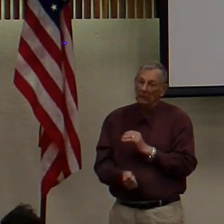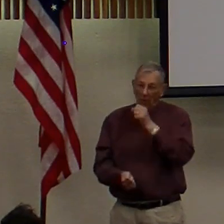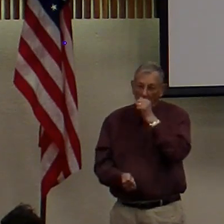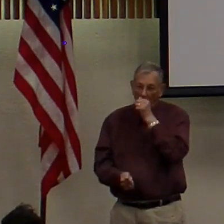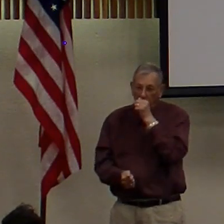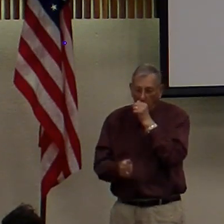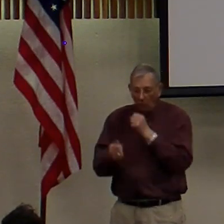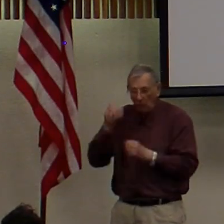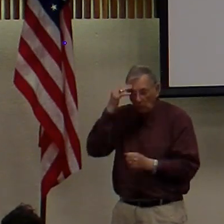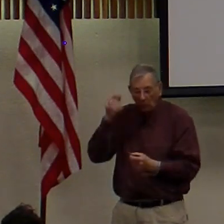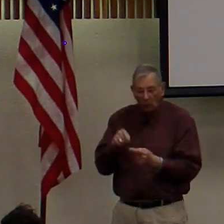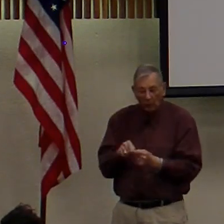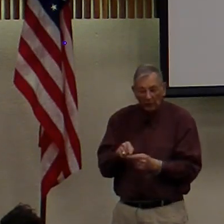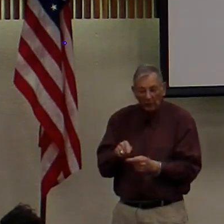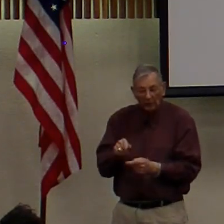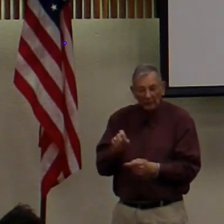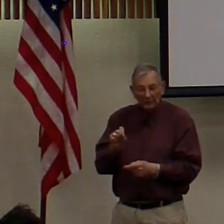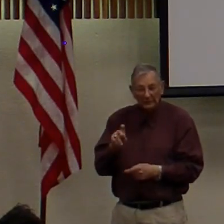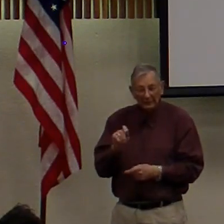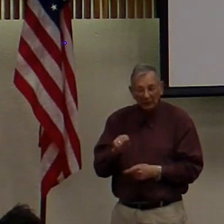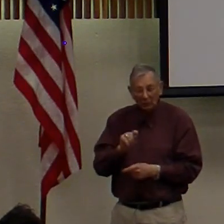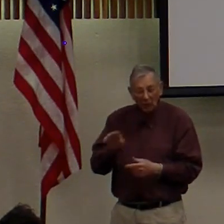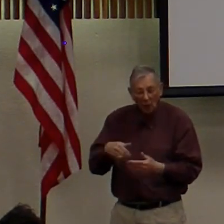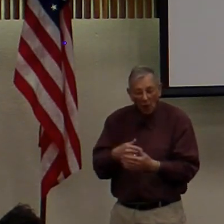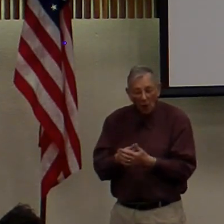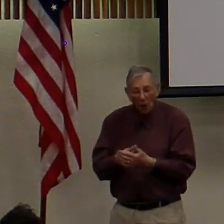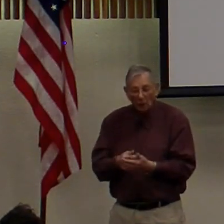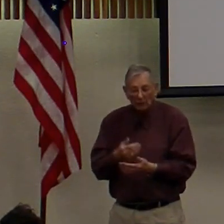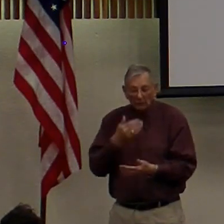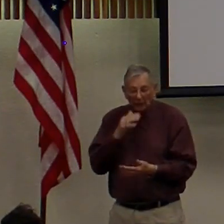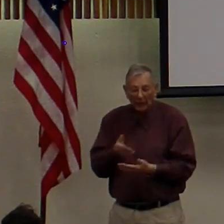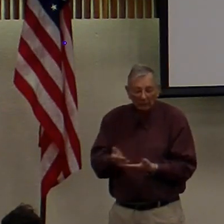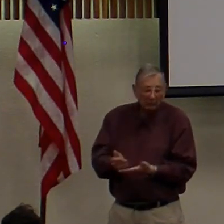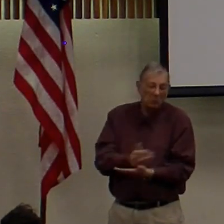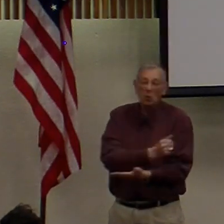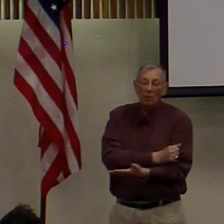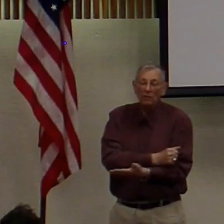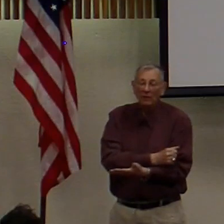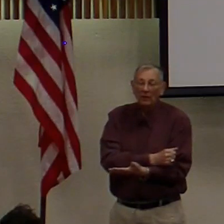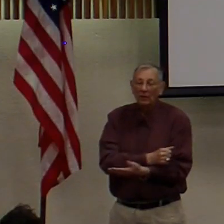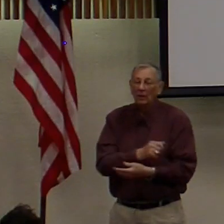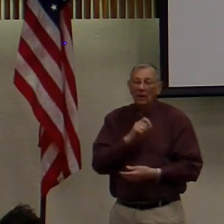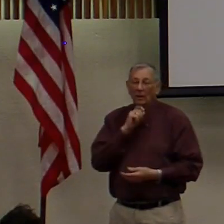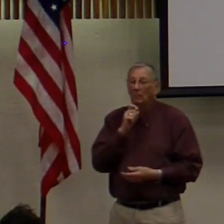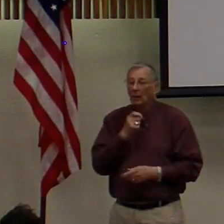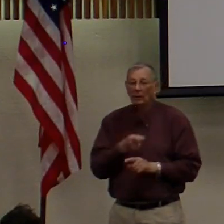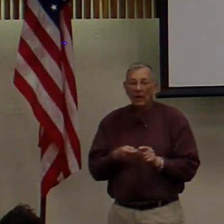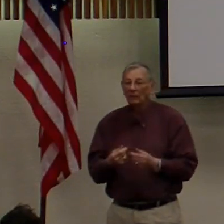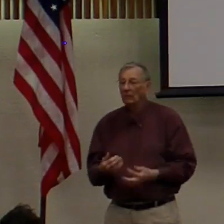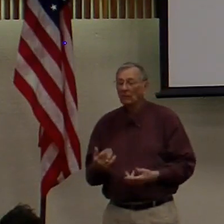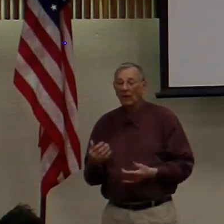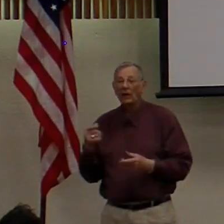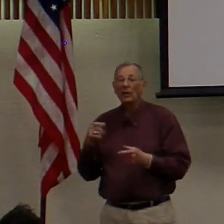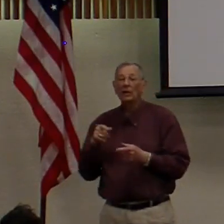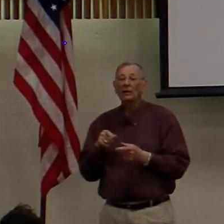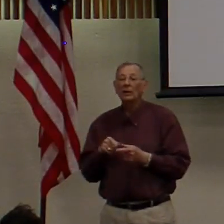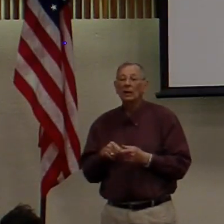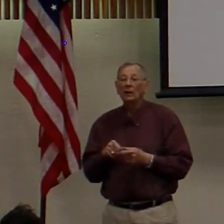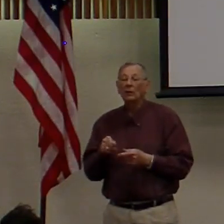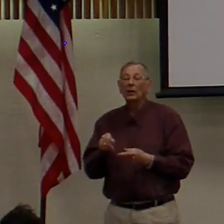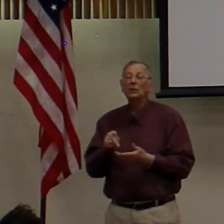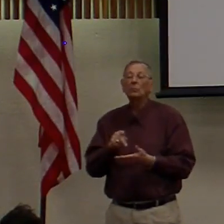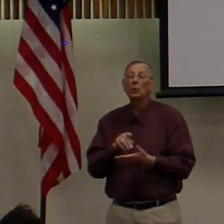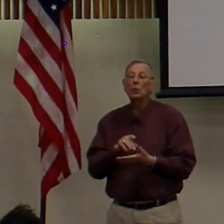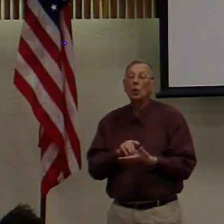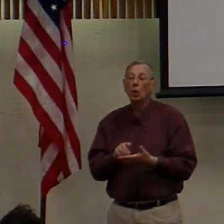is correct. When has all the impurities been removed? But the metal is not removed from the fire until it is